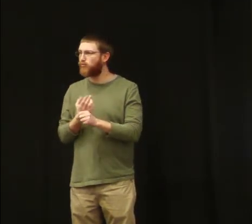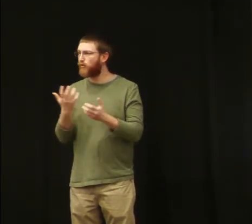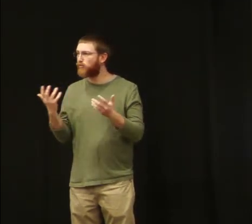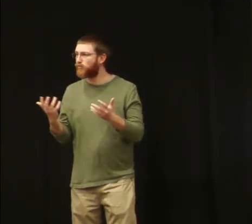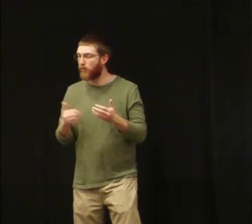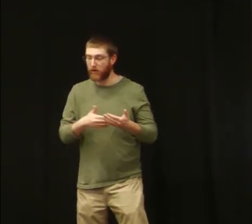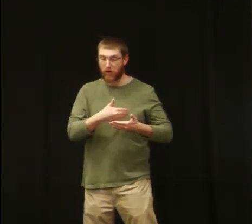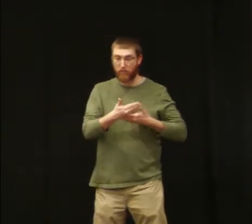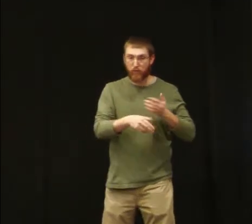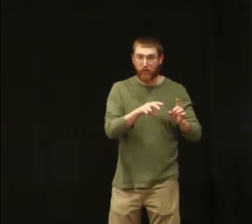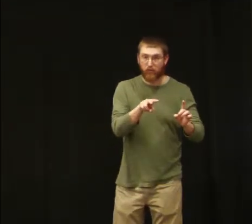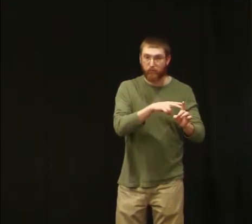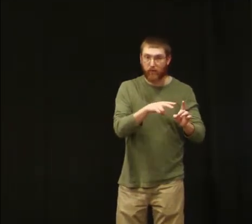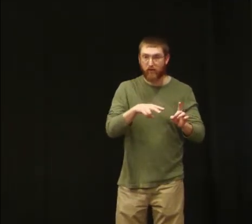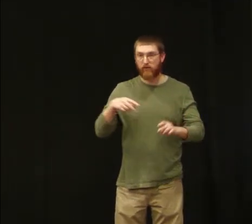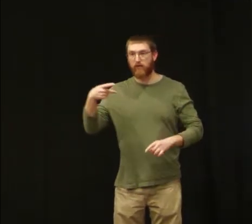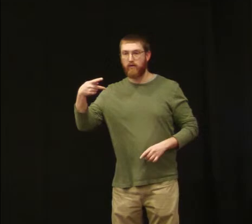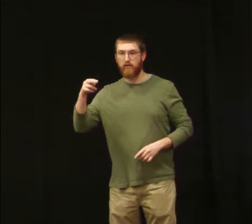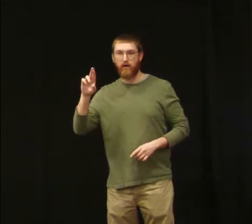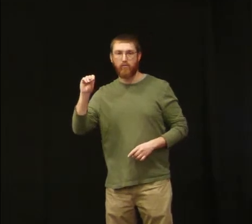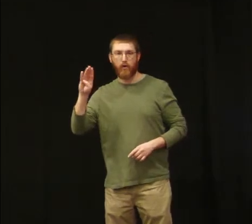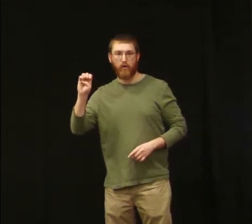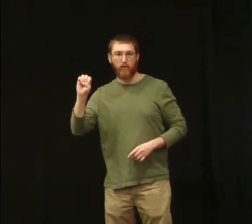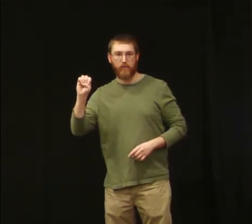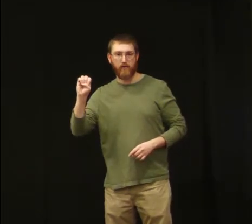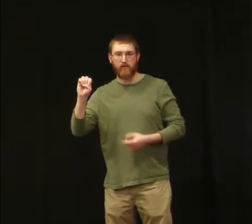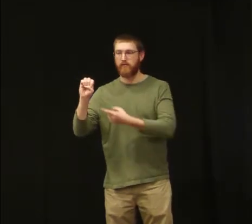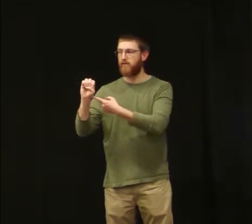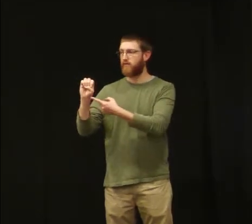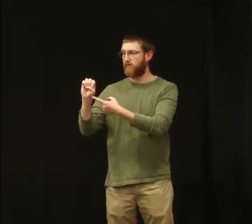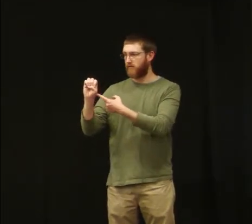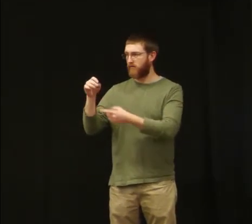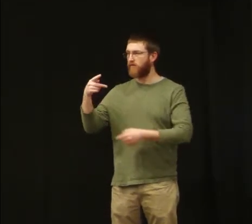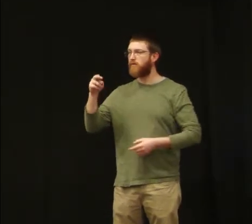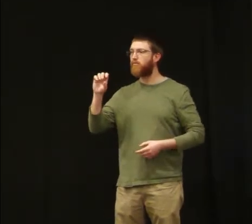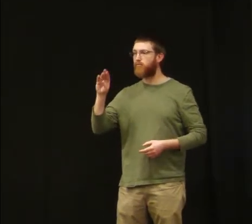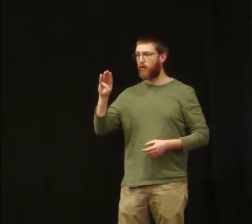to use progress monitoring or pros? Pros.